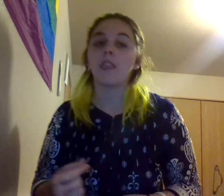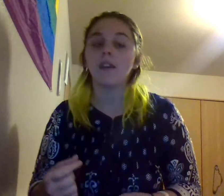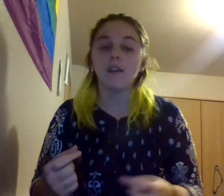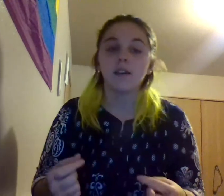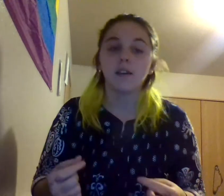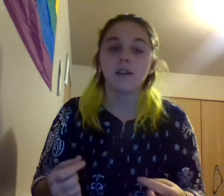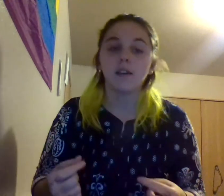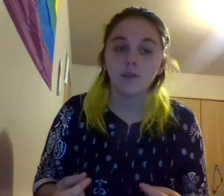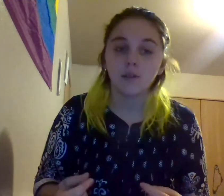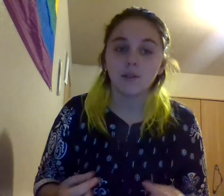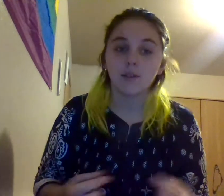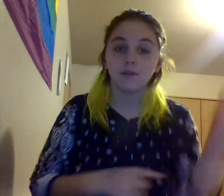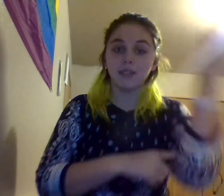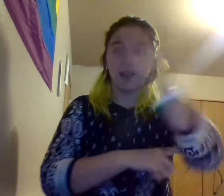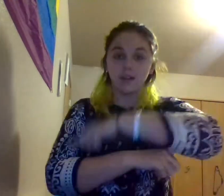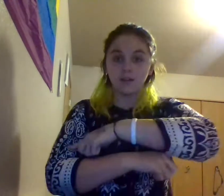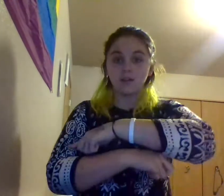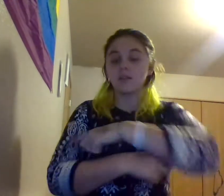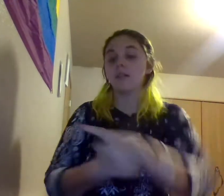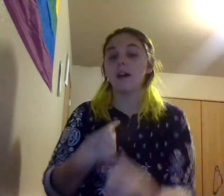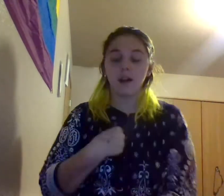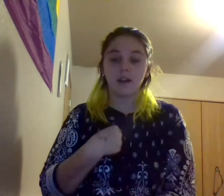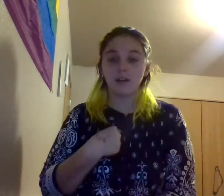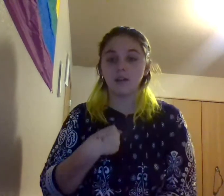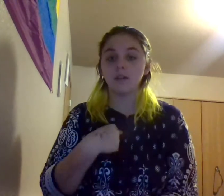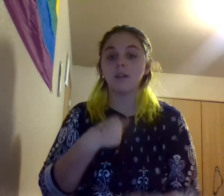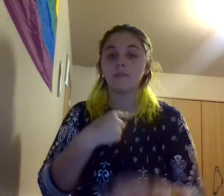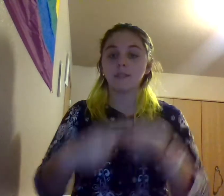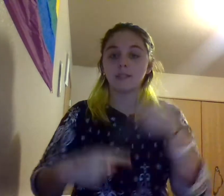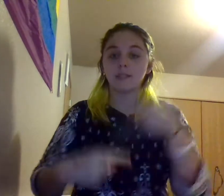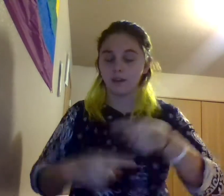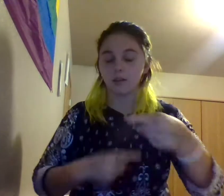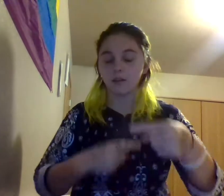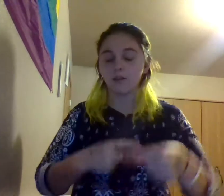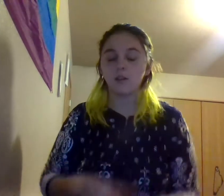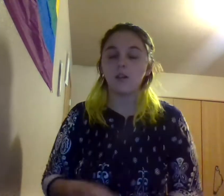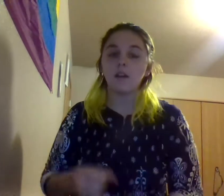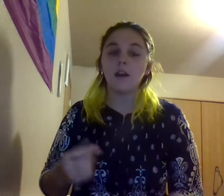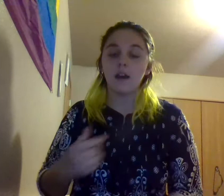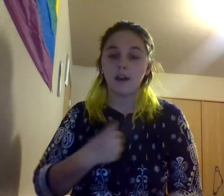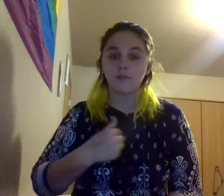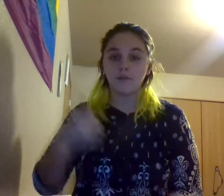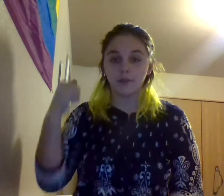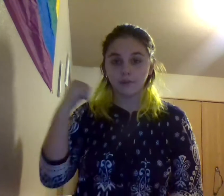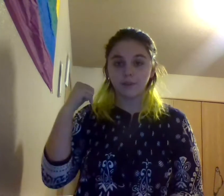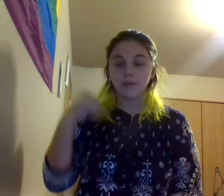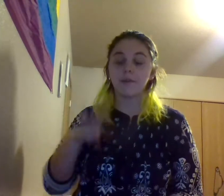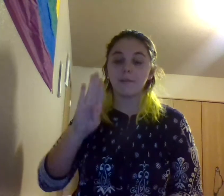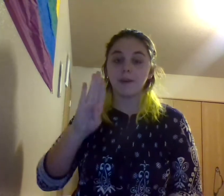So today I am signing I refuse by